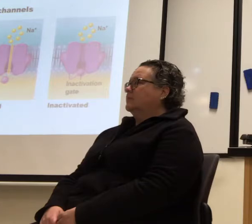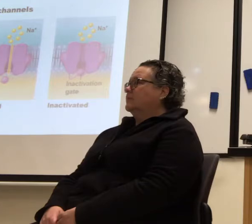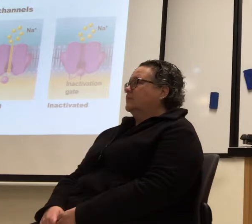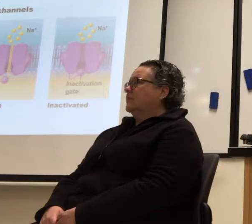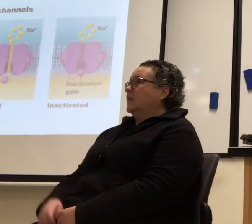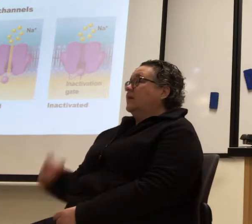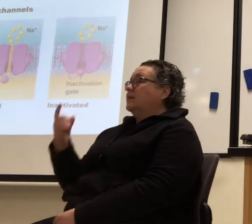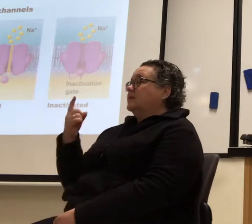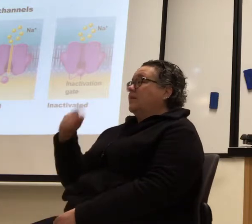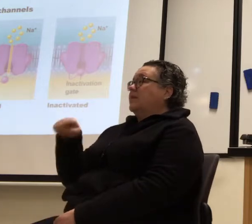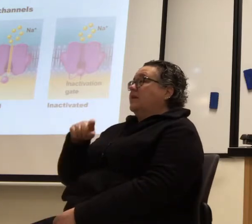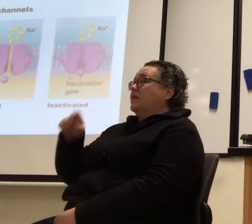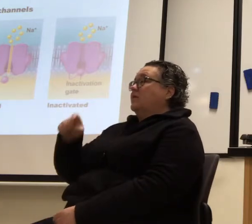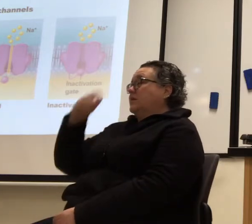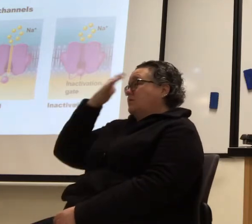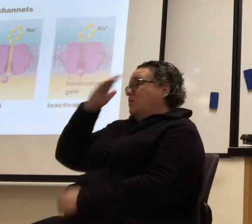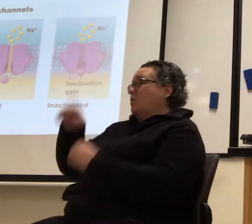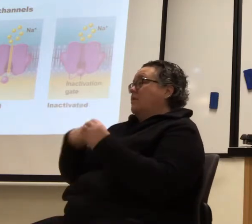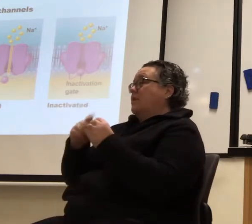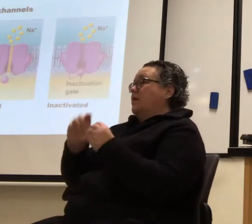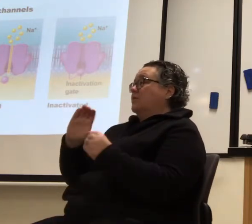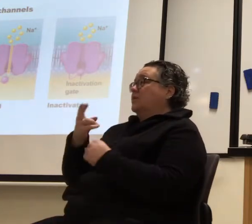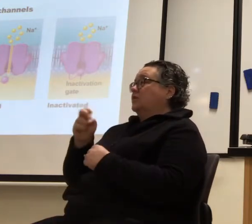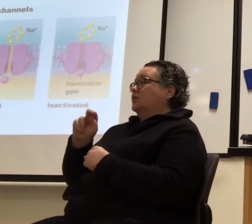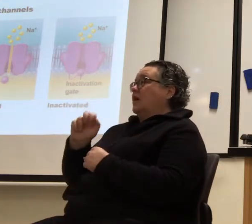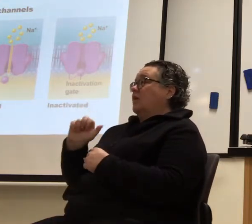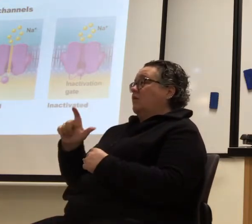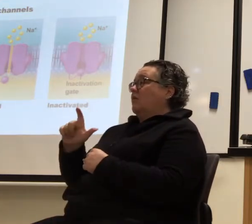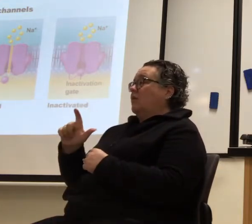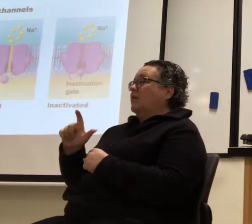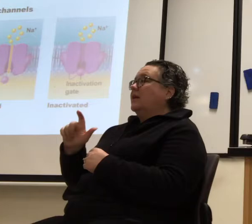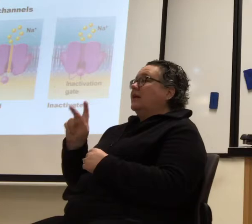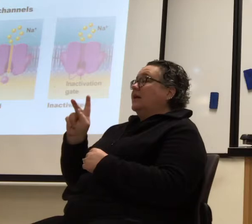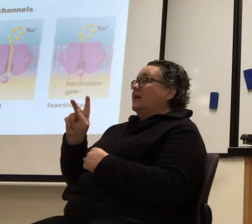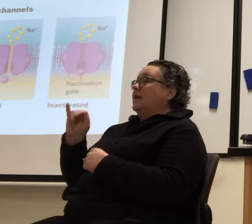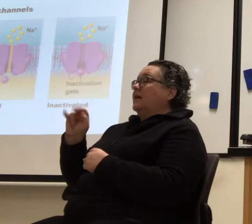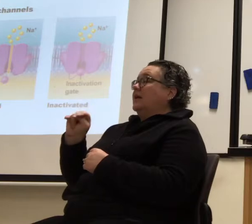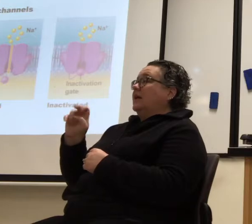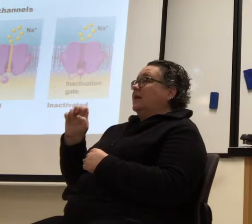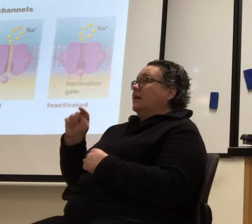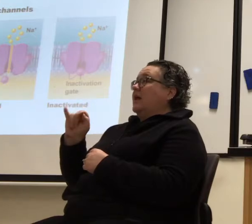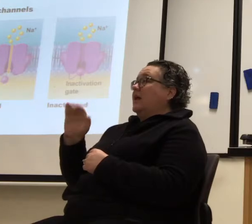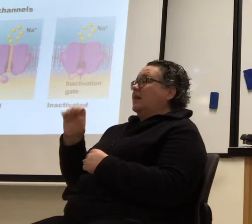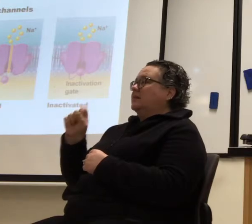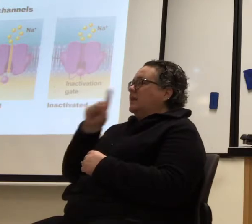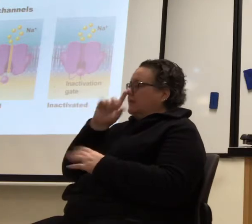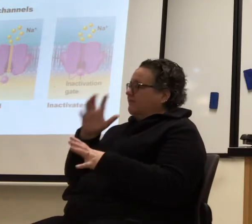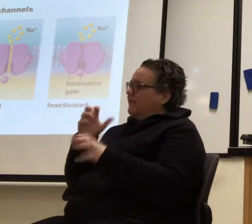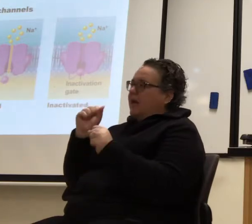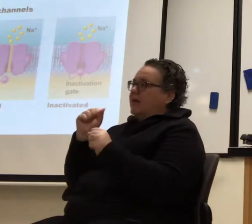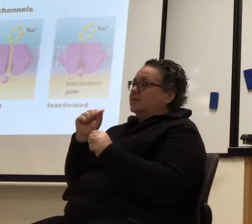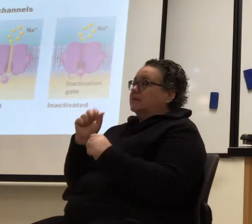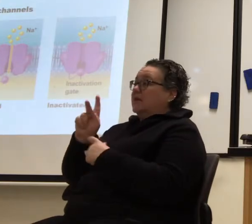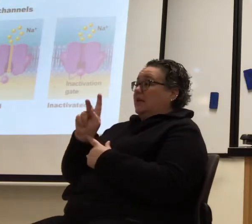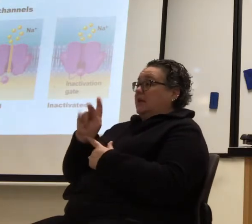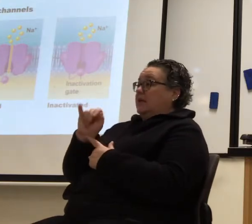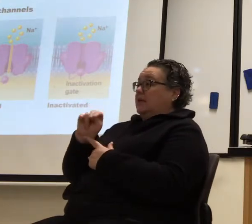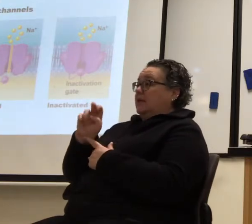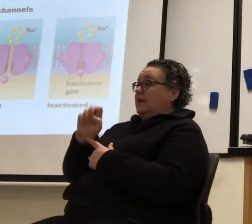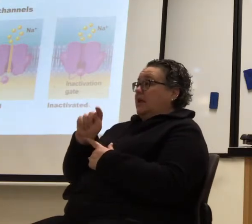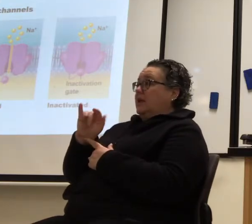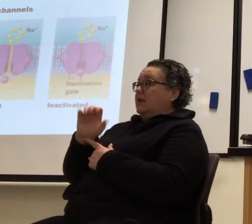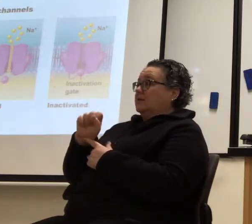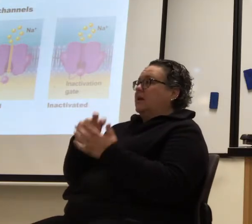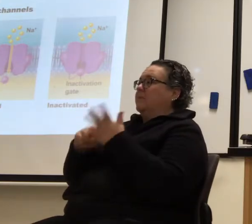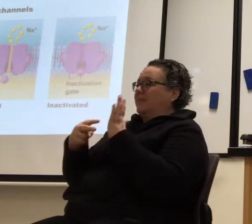One thing you need to know about these channels is their kinetics are very fast. Kinetics is just describes how fast they open and close. So basically just